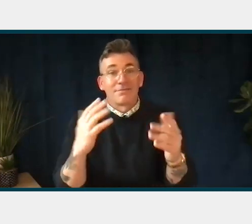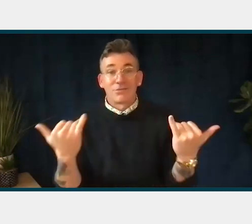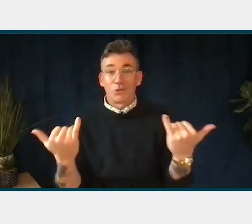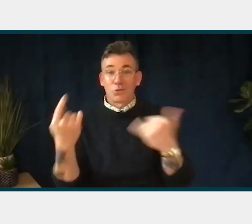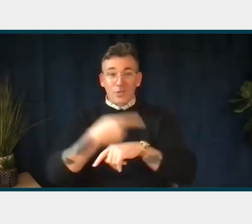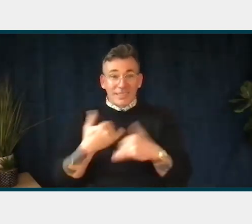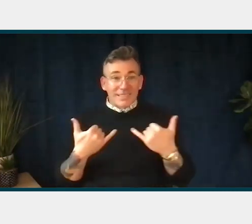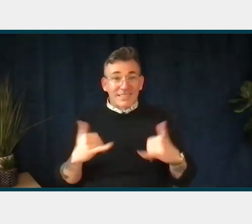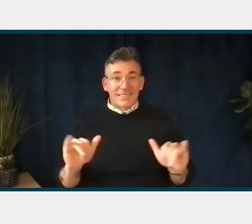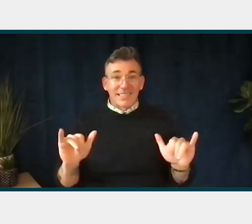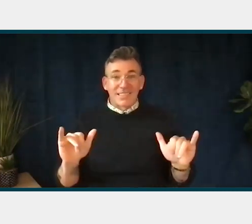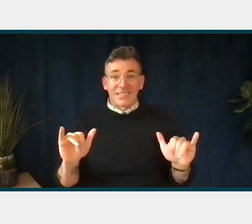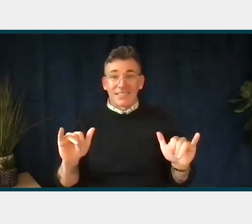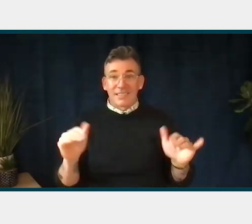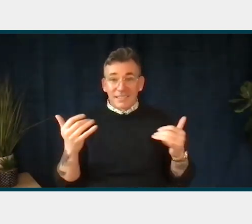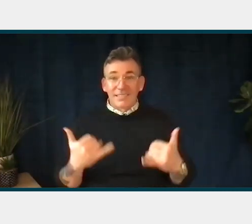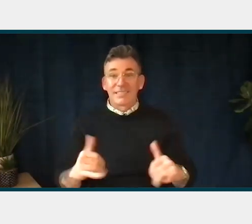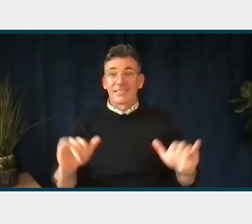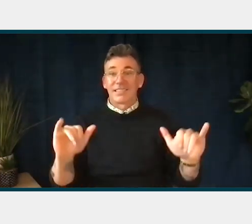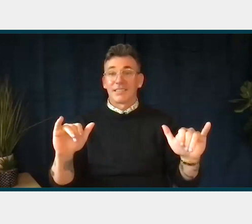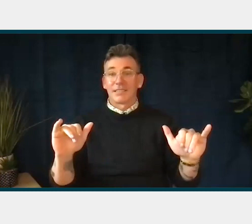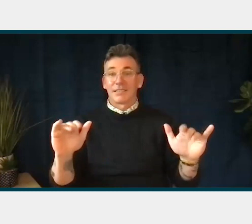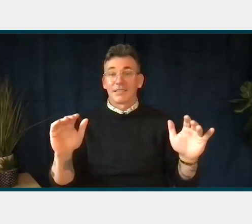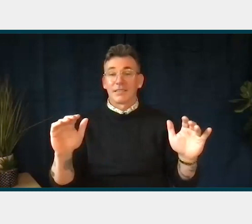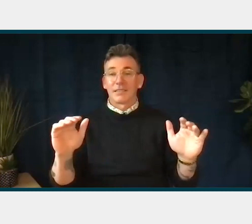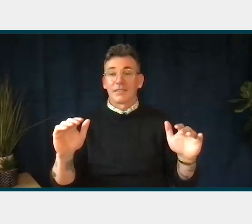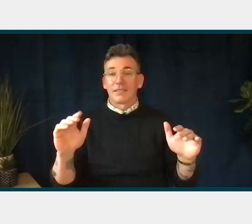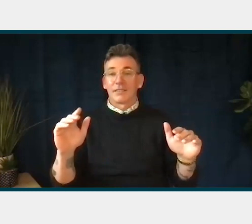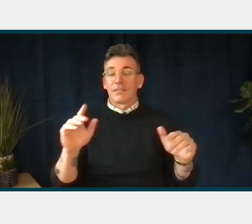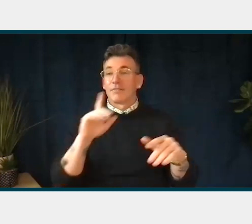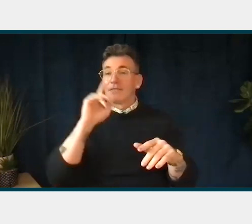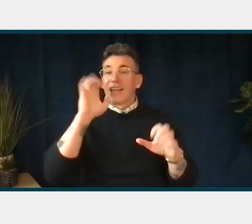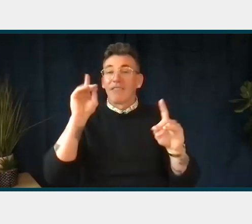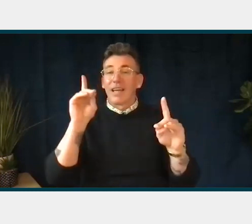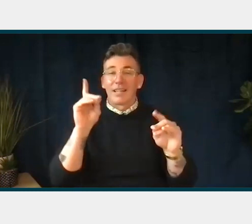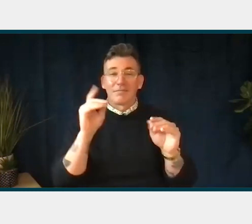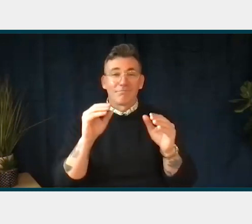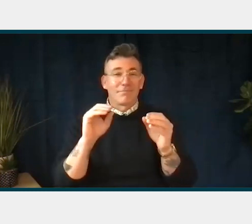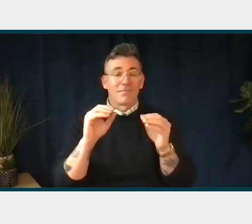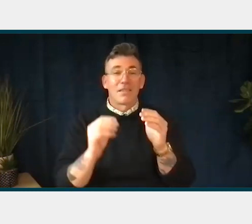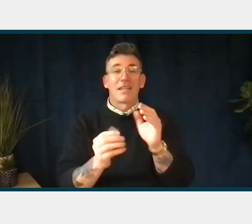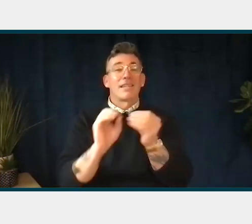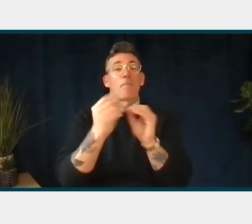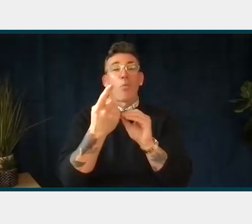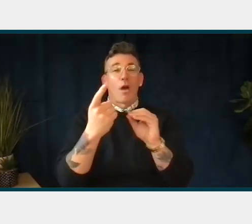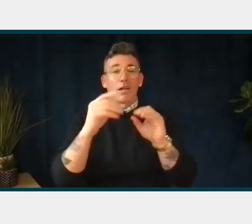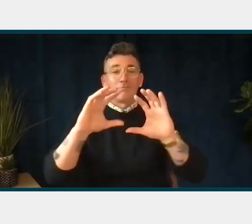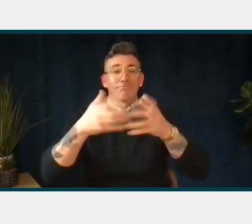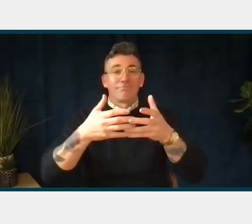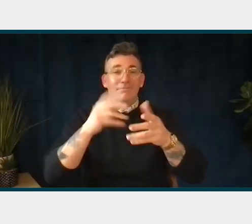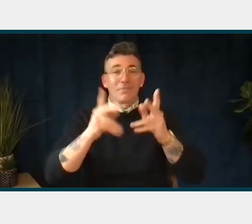today, that impact is still there today from the Milan Conference. Deaf